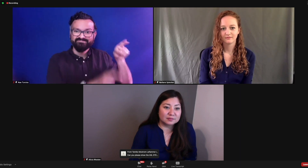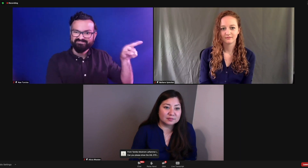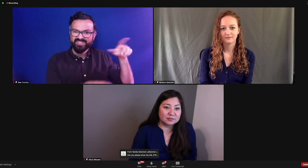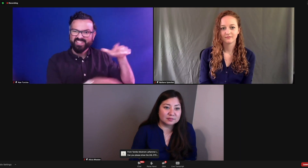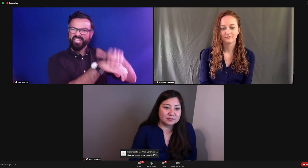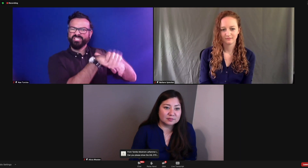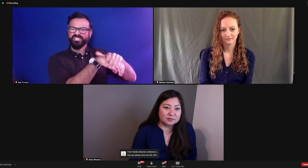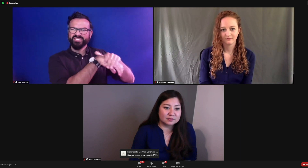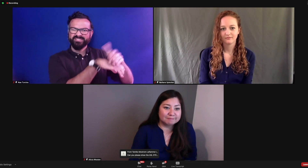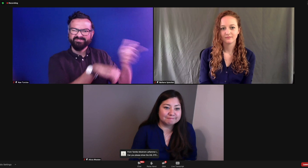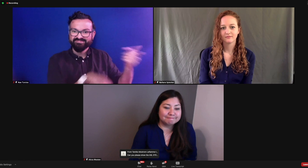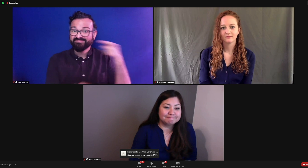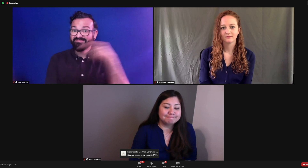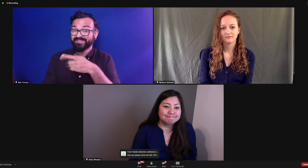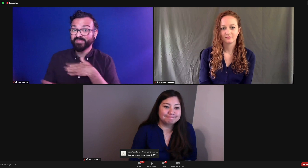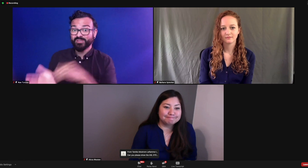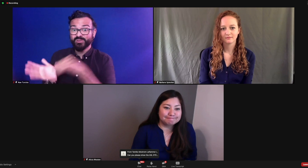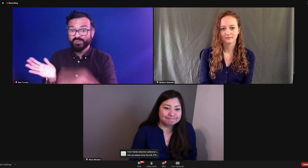student themselves?